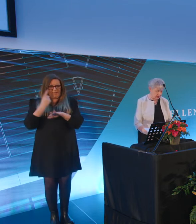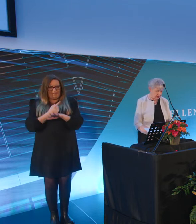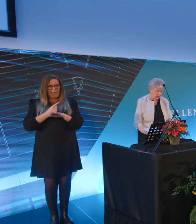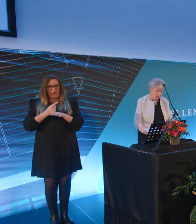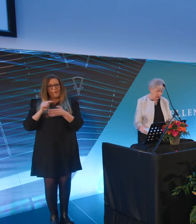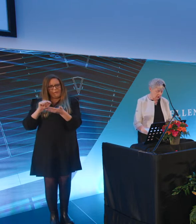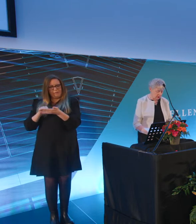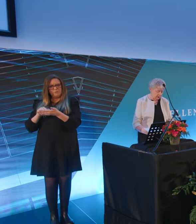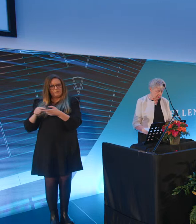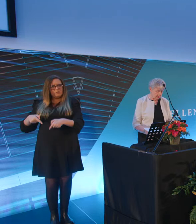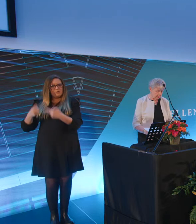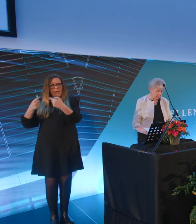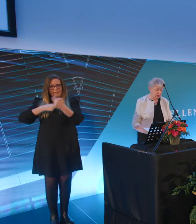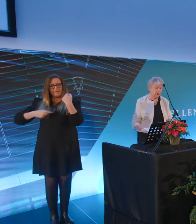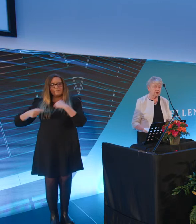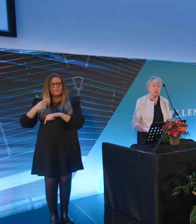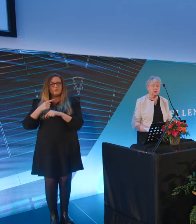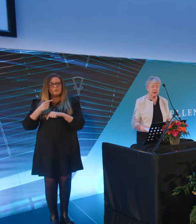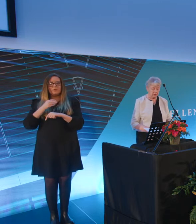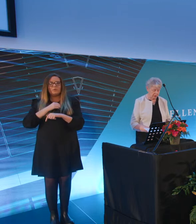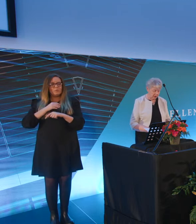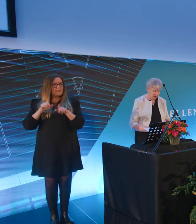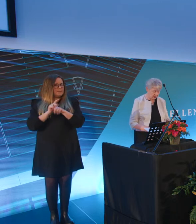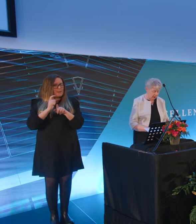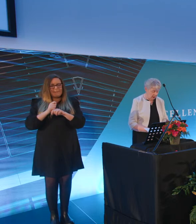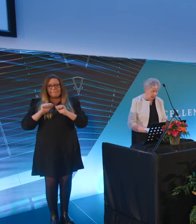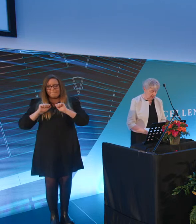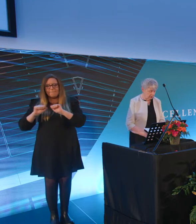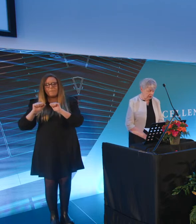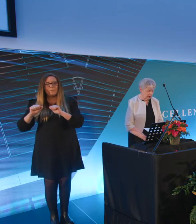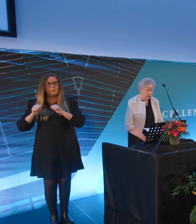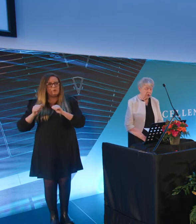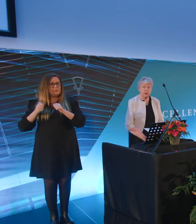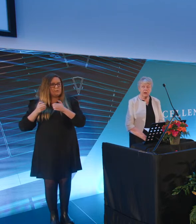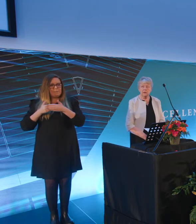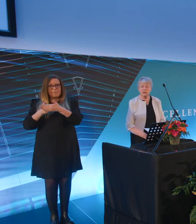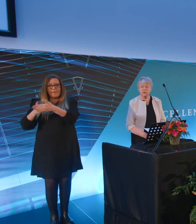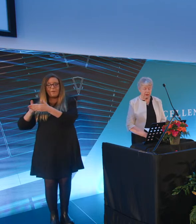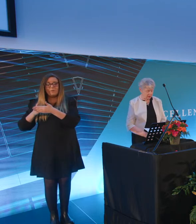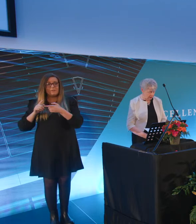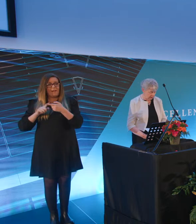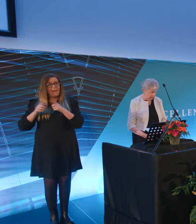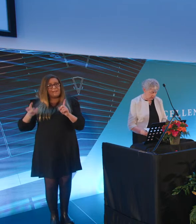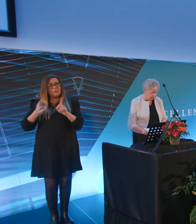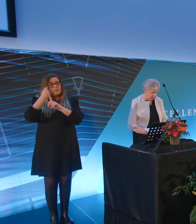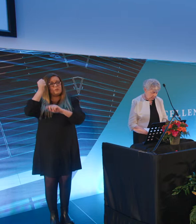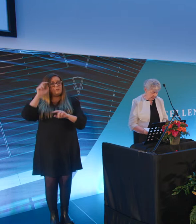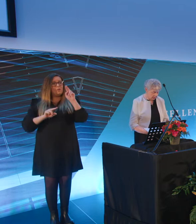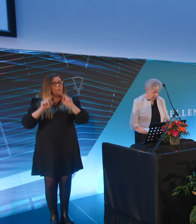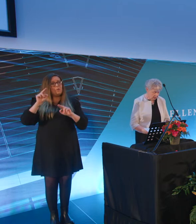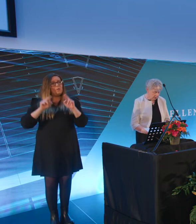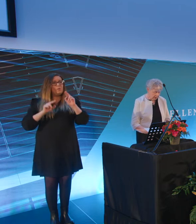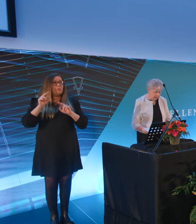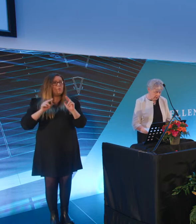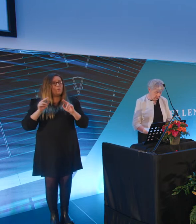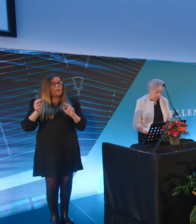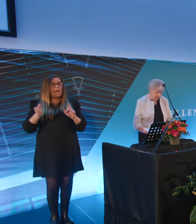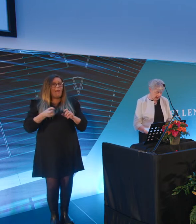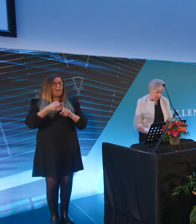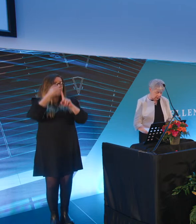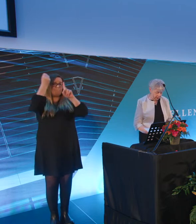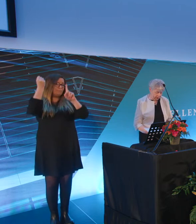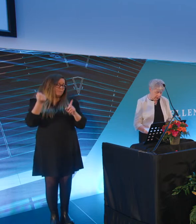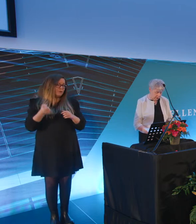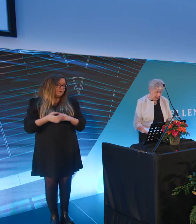us to continually push those boundaries and reach new heights of excellence. The President